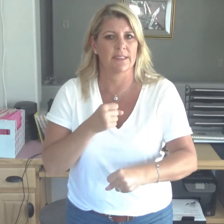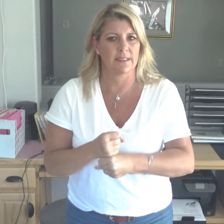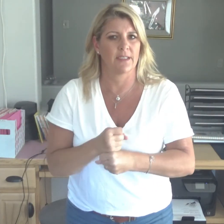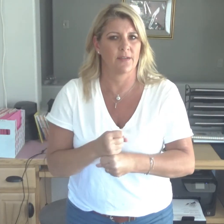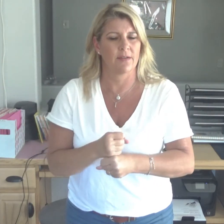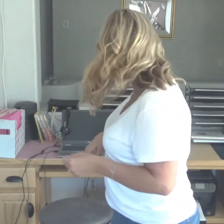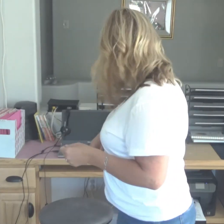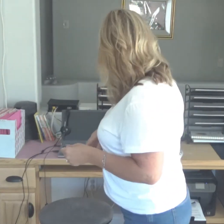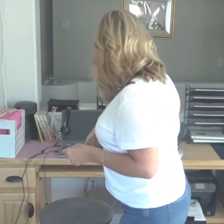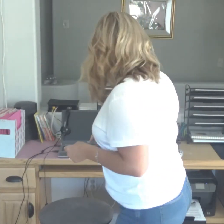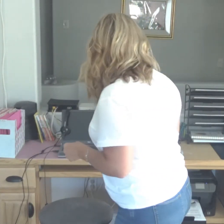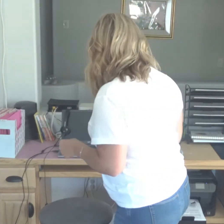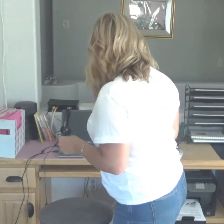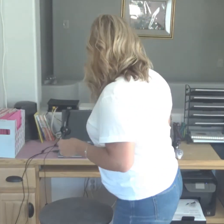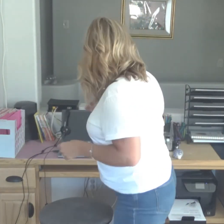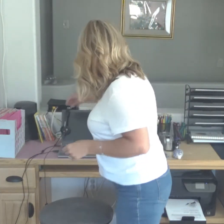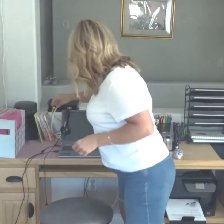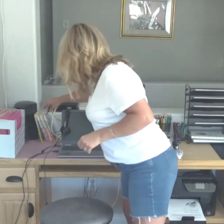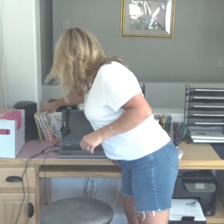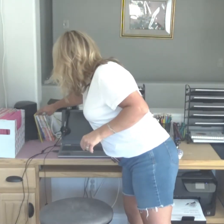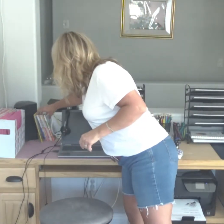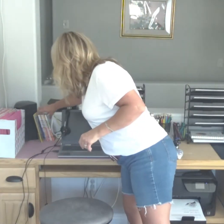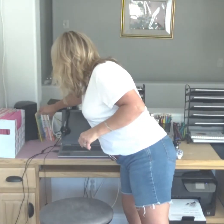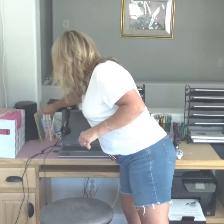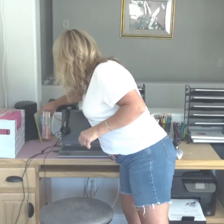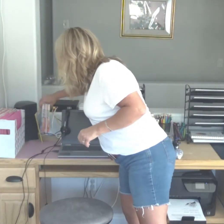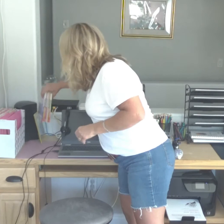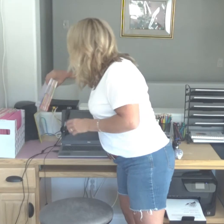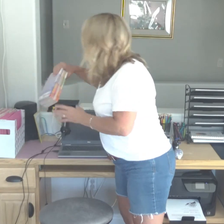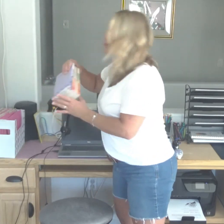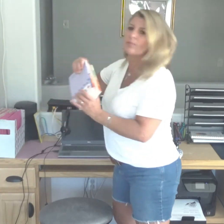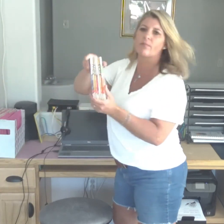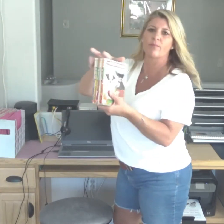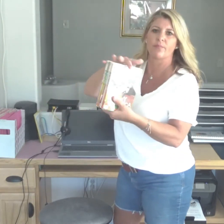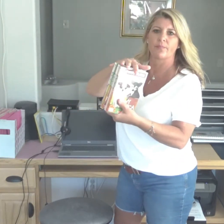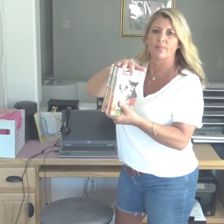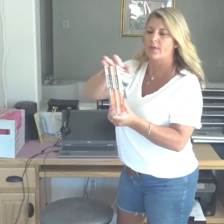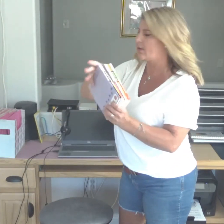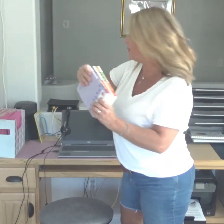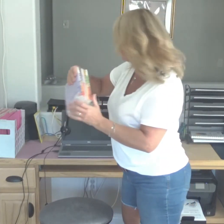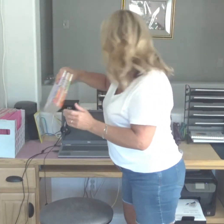them for a successful school year.